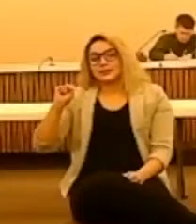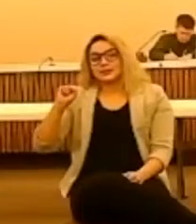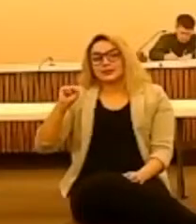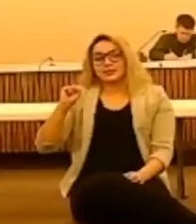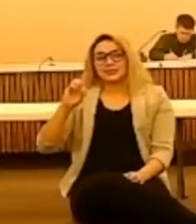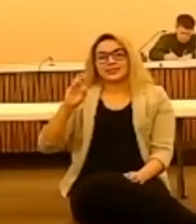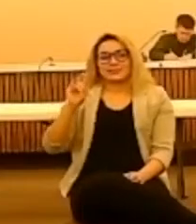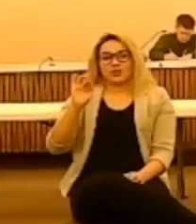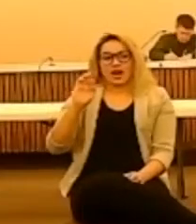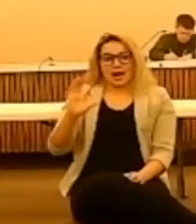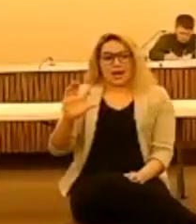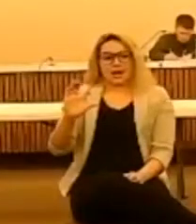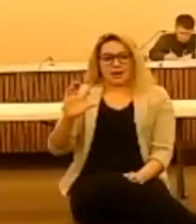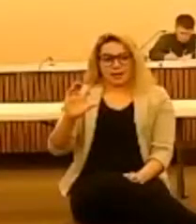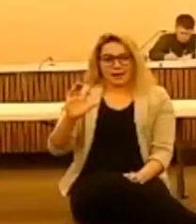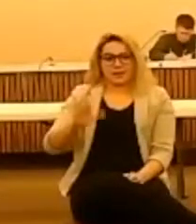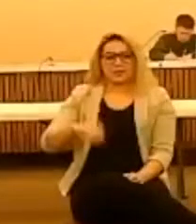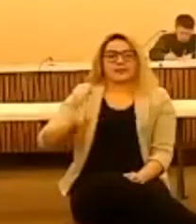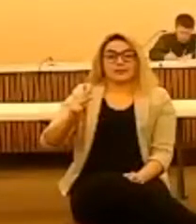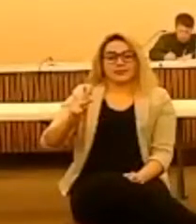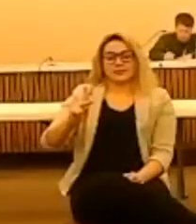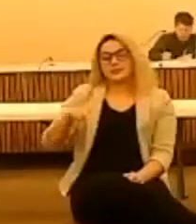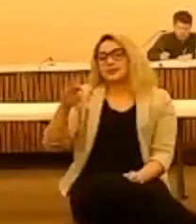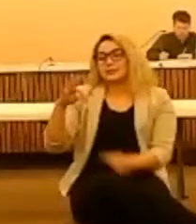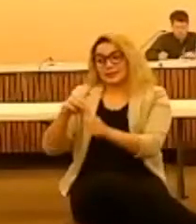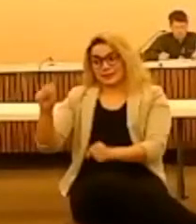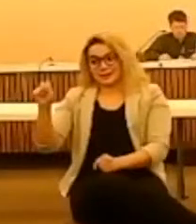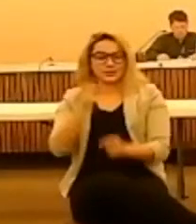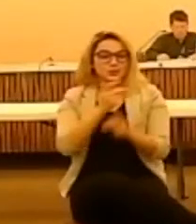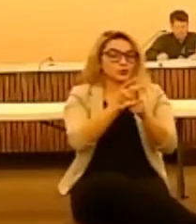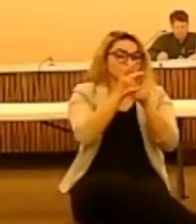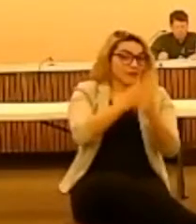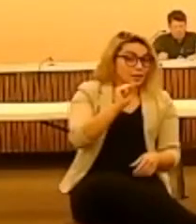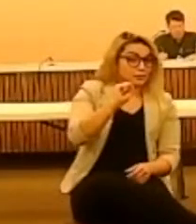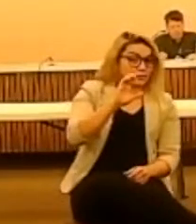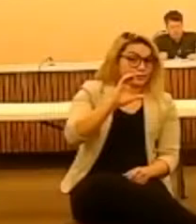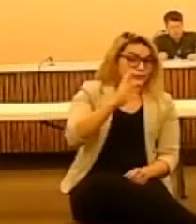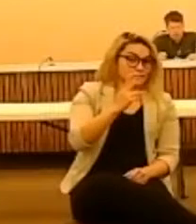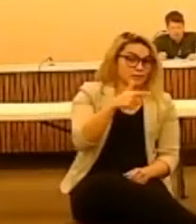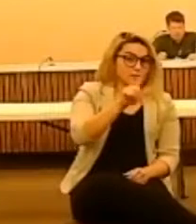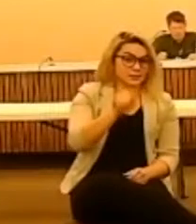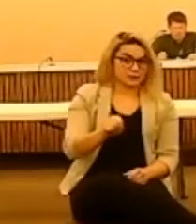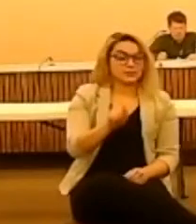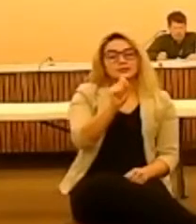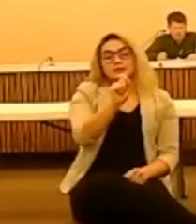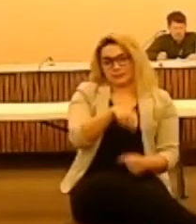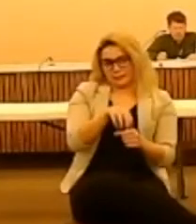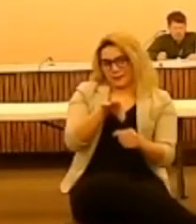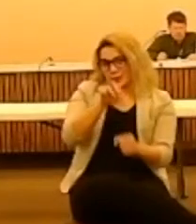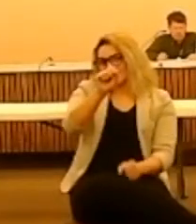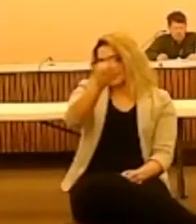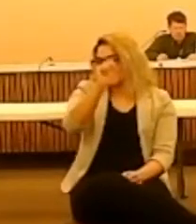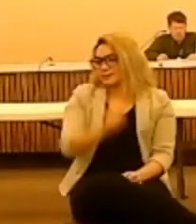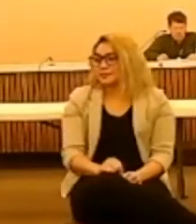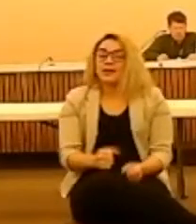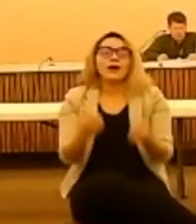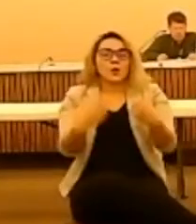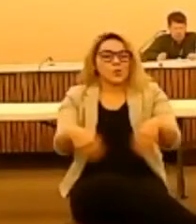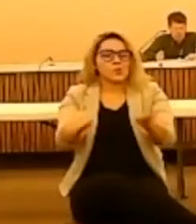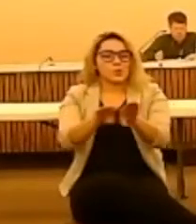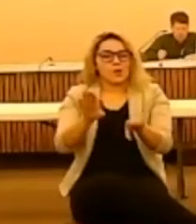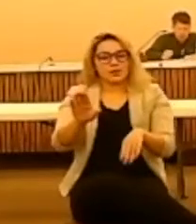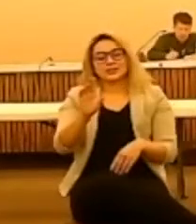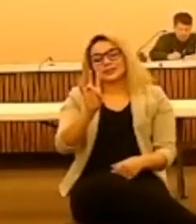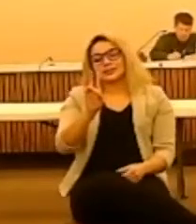Bolsner, Aye. Supervisor Schultz. All right. That closes the public hearing for 70 Cape Cod